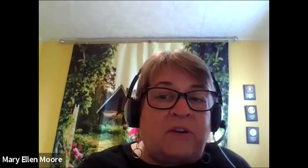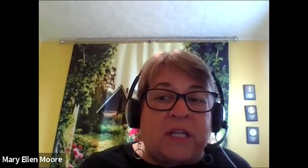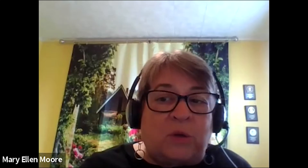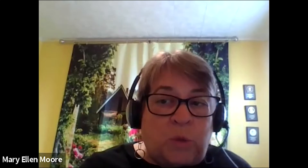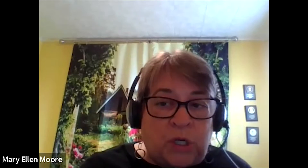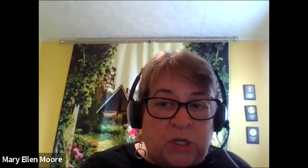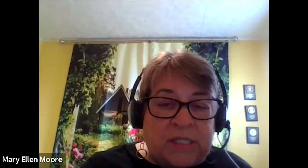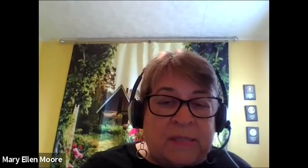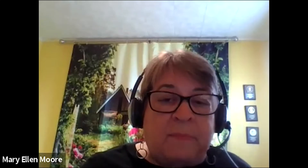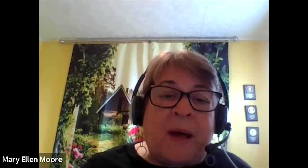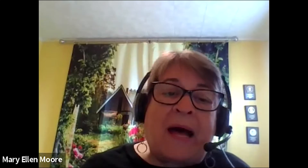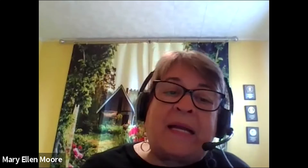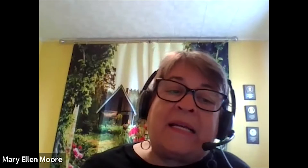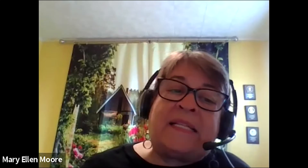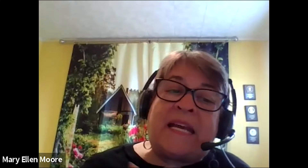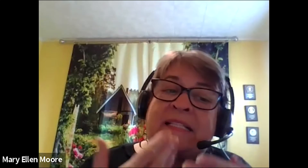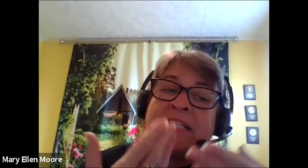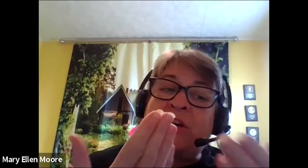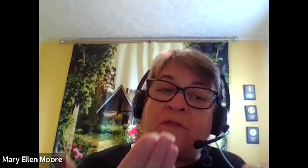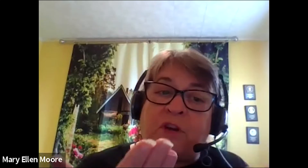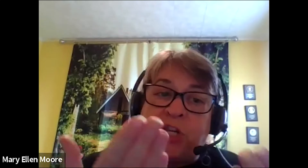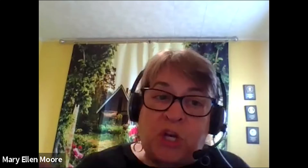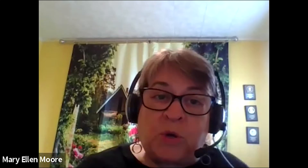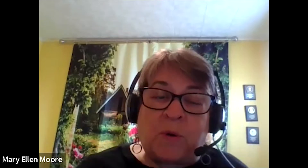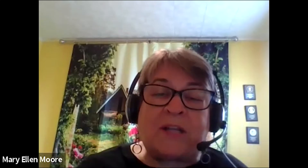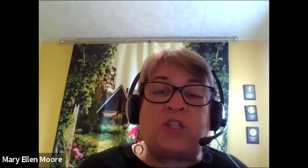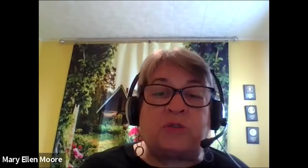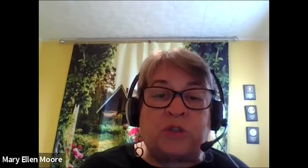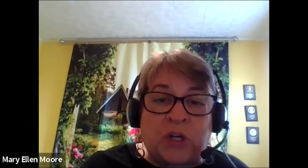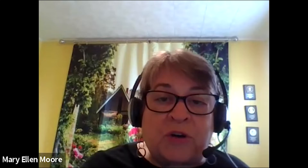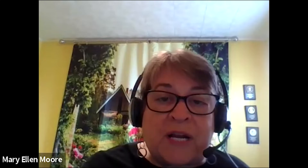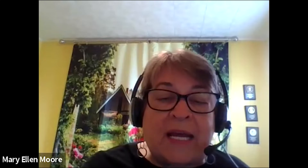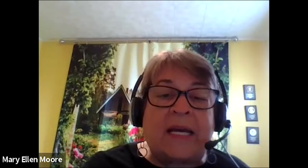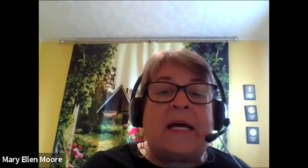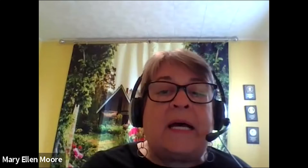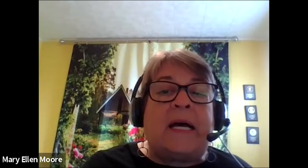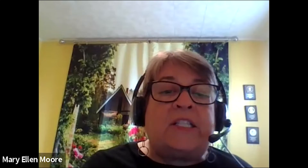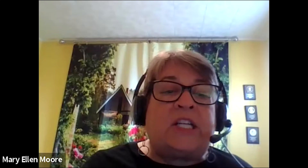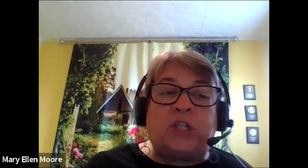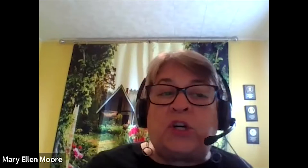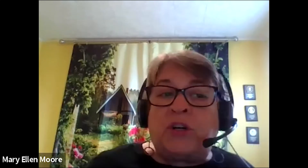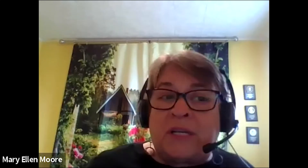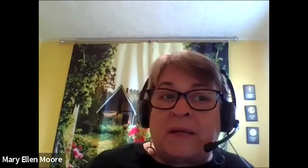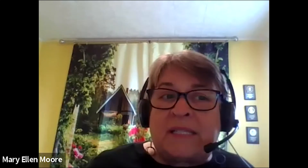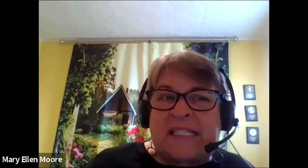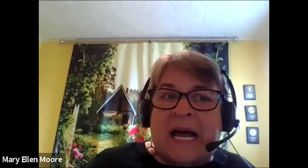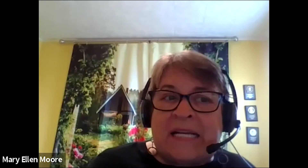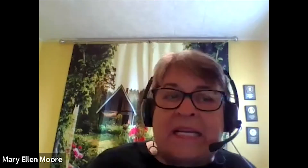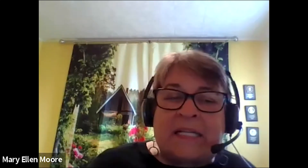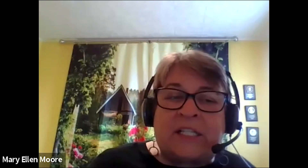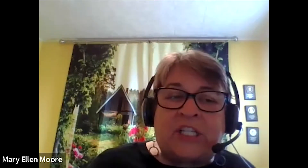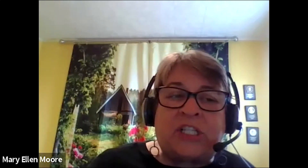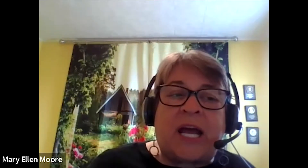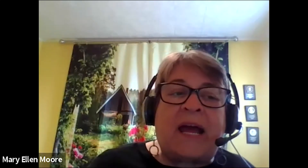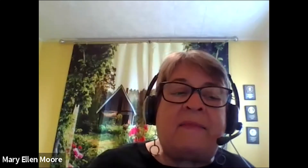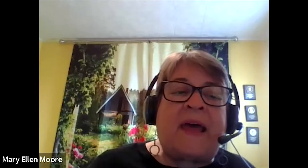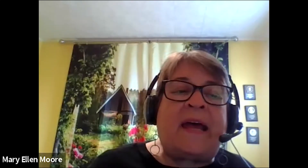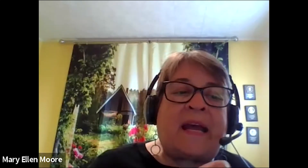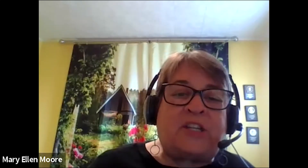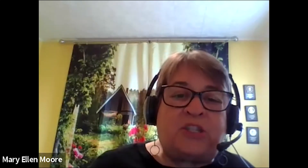little words, but it's easier for you as you're learning to learn signed English. And then as you get